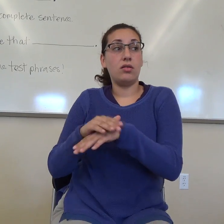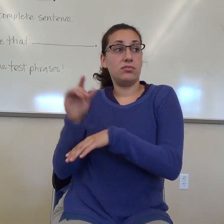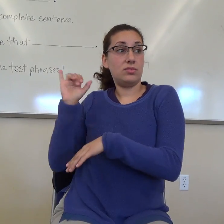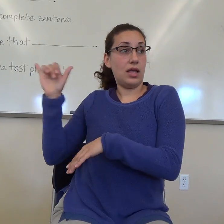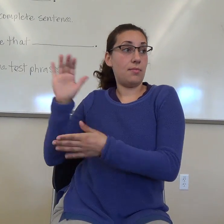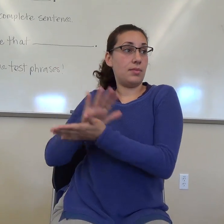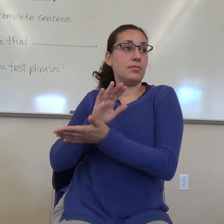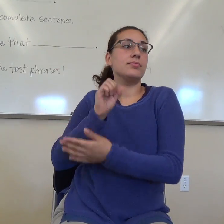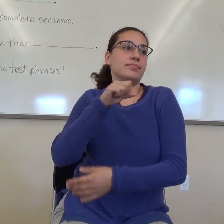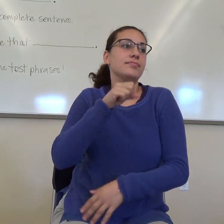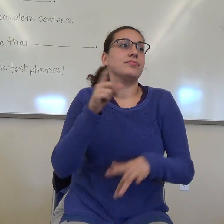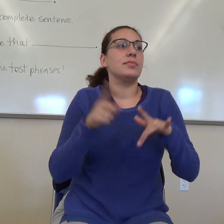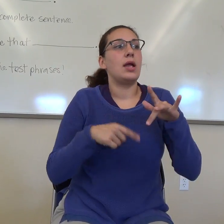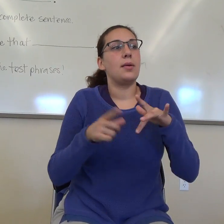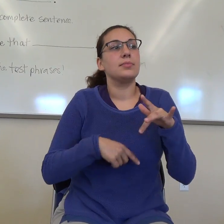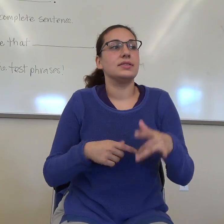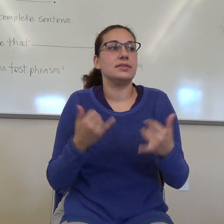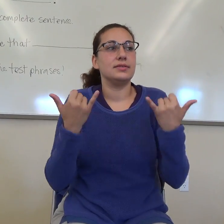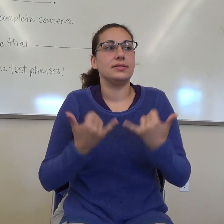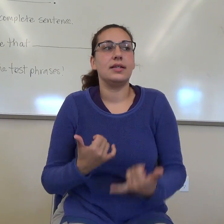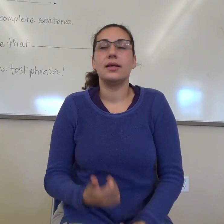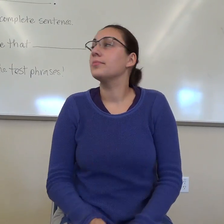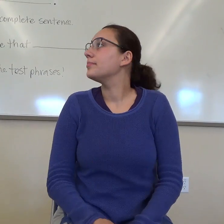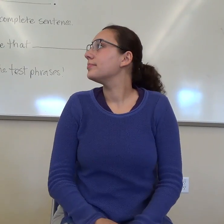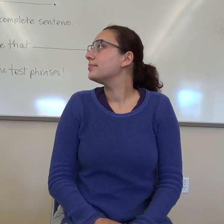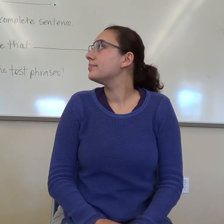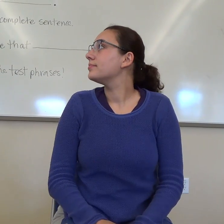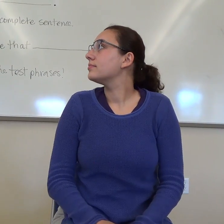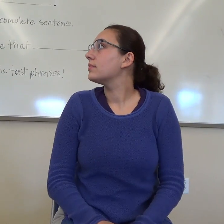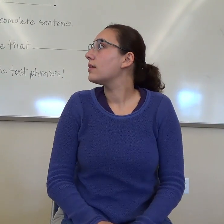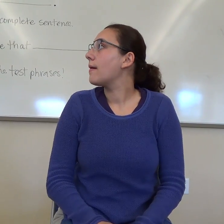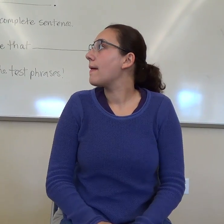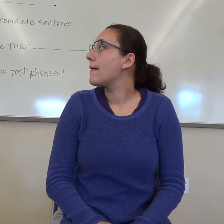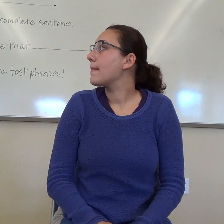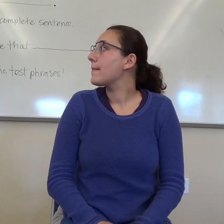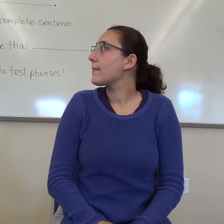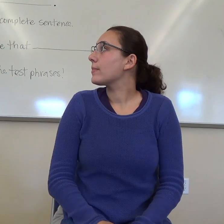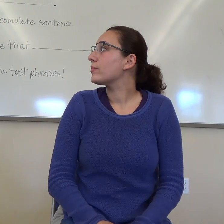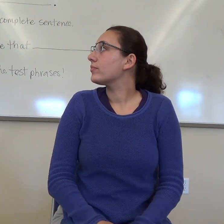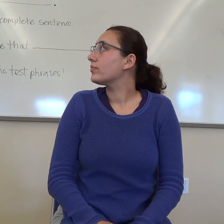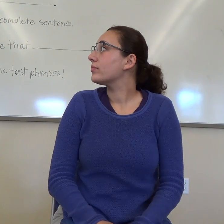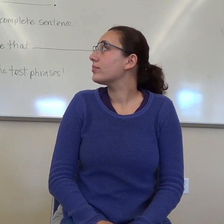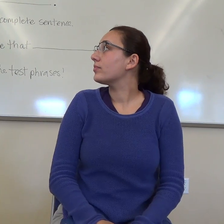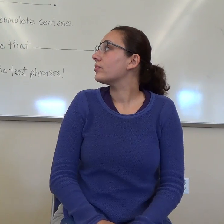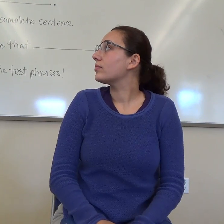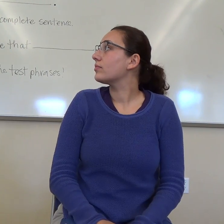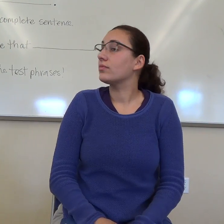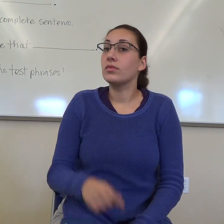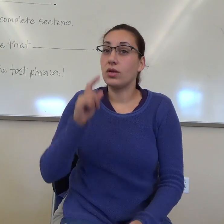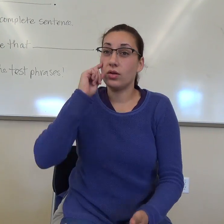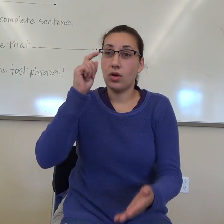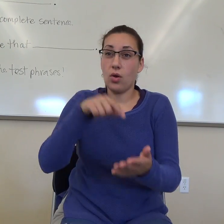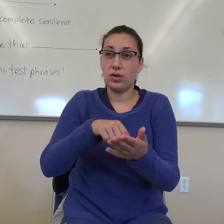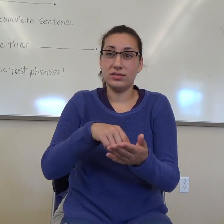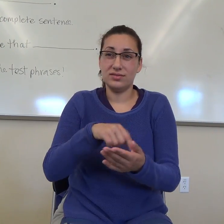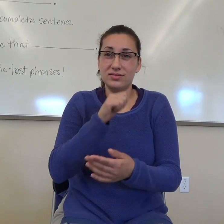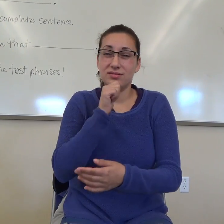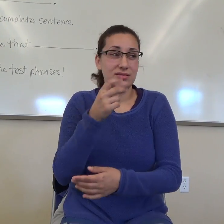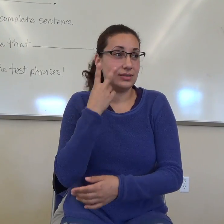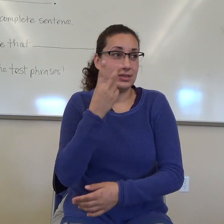that we have their paper to look at, okay? You'll notice that, well, this person didn't pick up the reversal transition. I went through